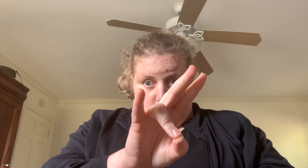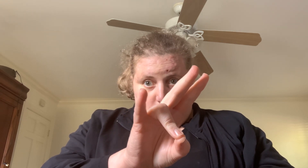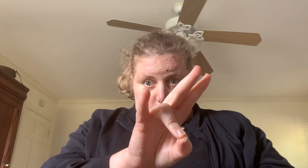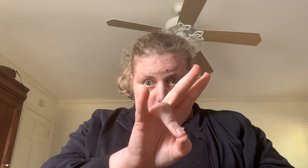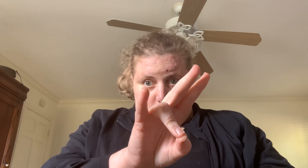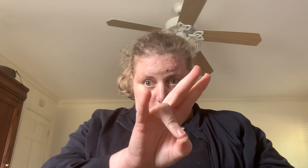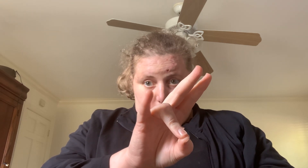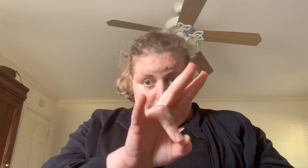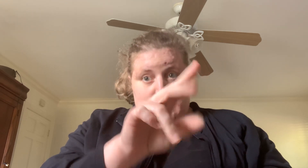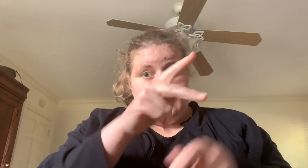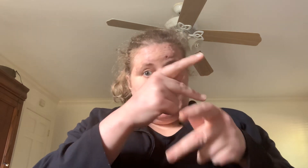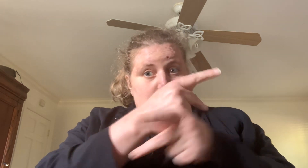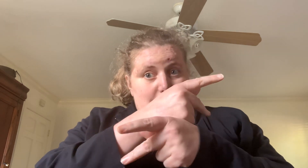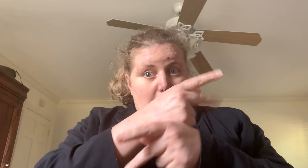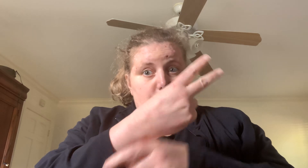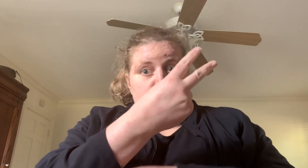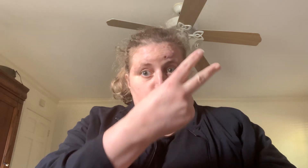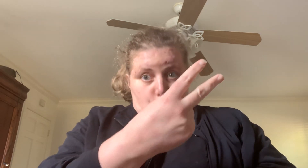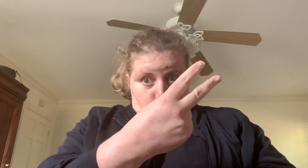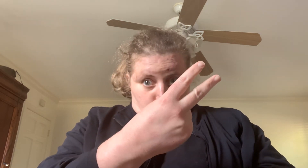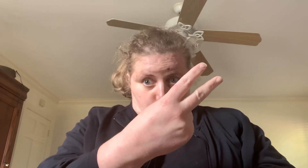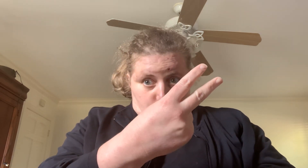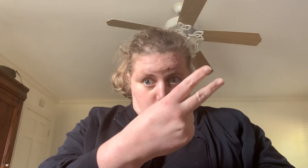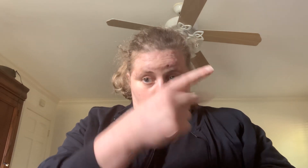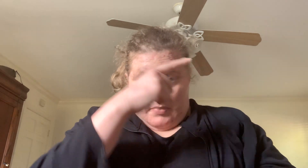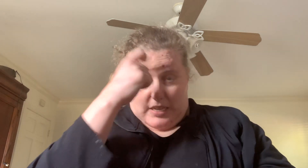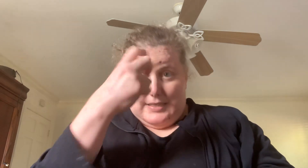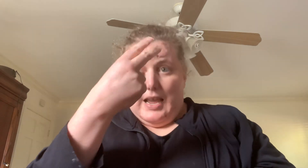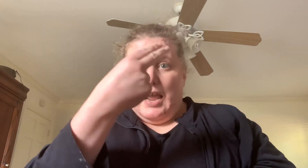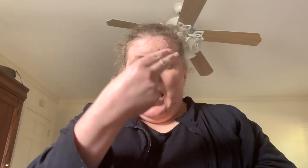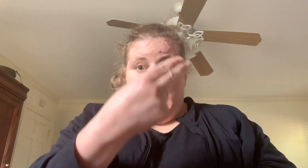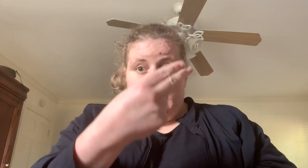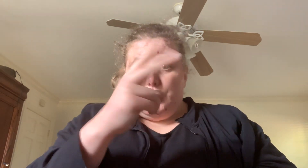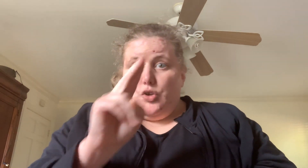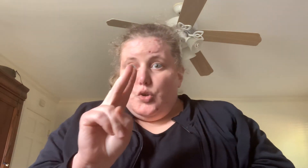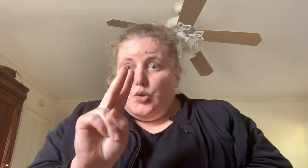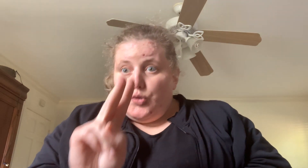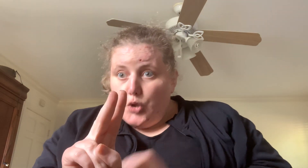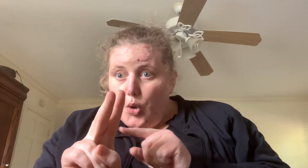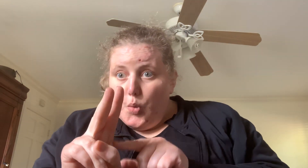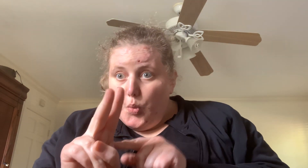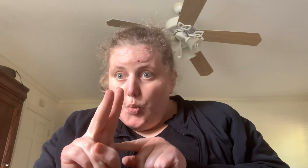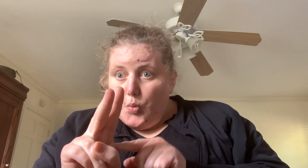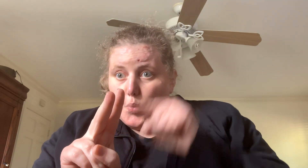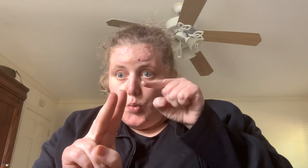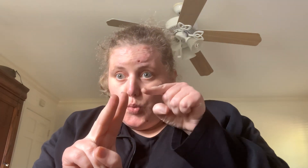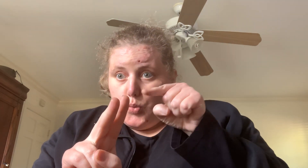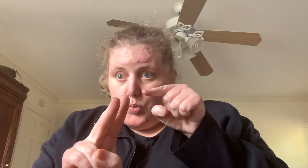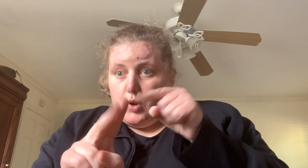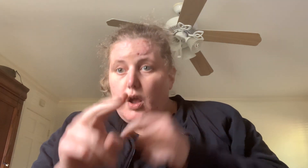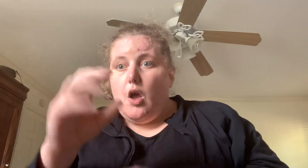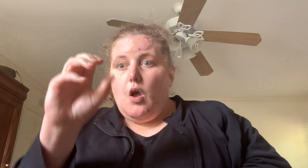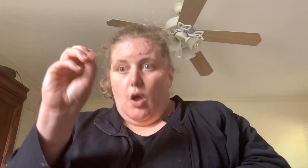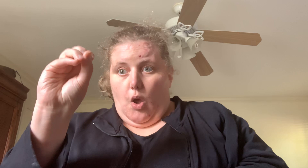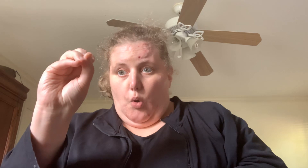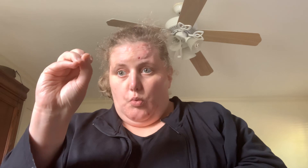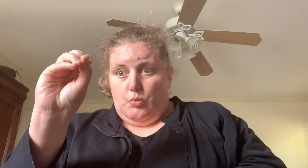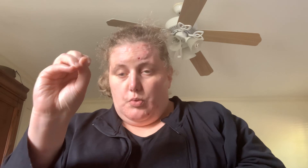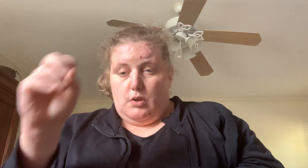1.00784. Multiply that times 2 because H2O has 2 hydrogens. Then we're going to add that to the weight of 1